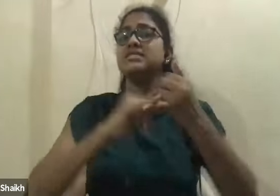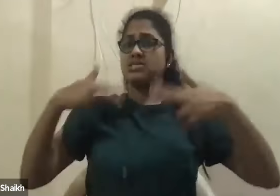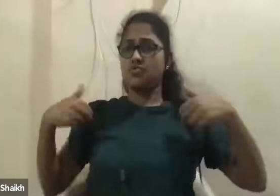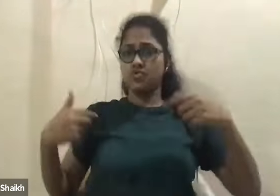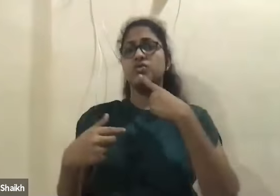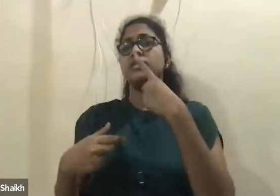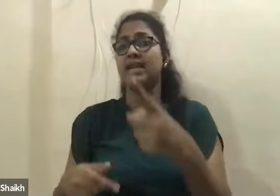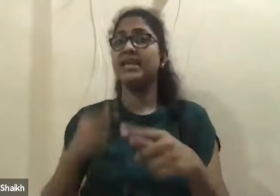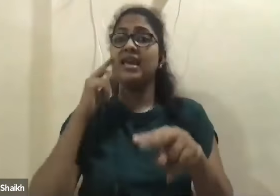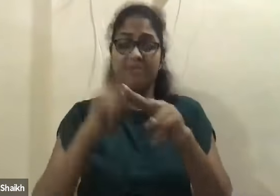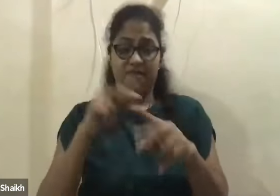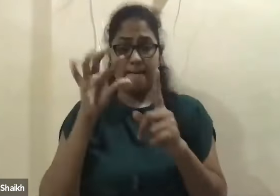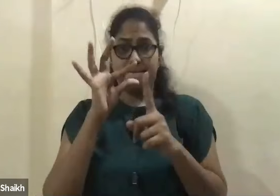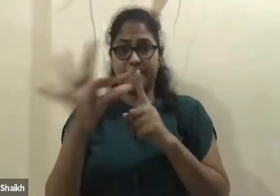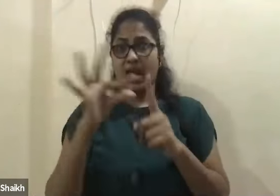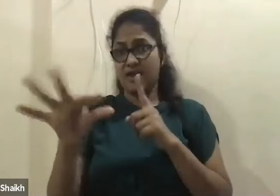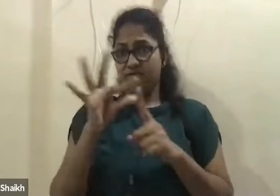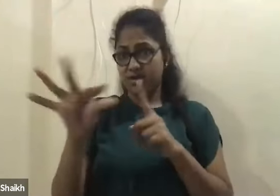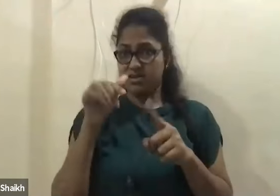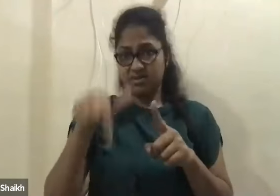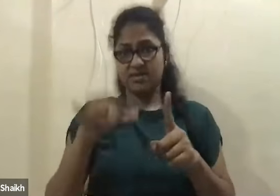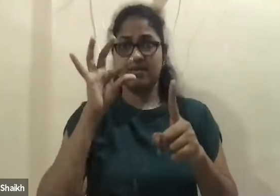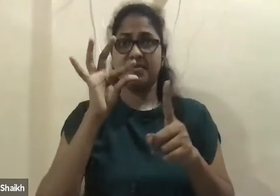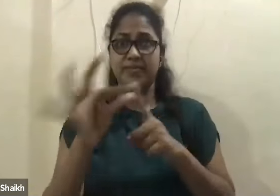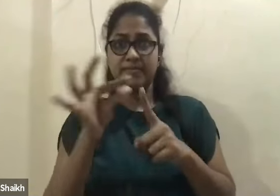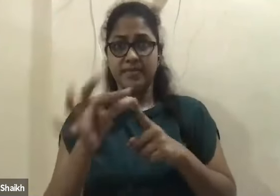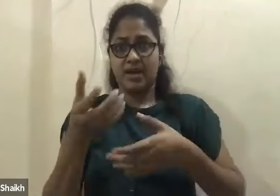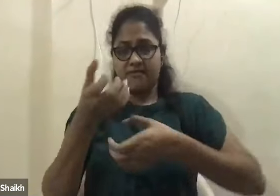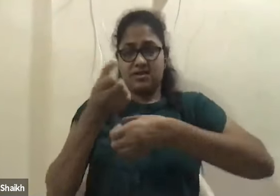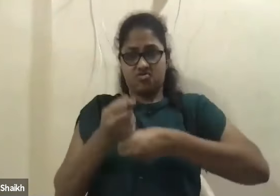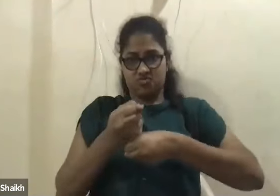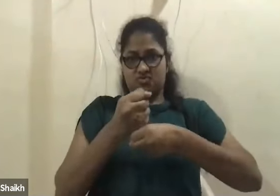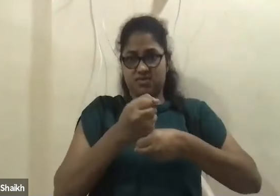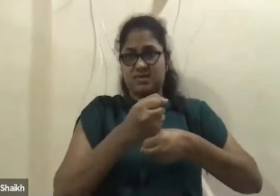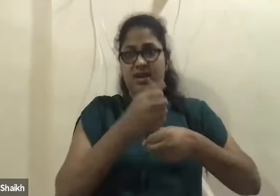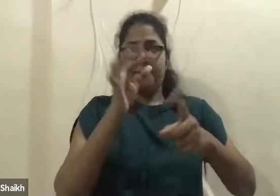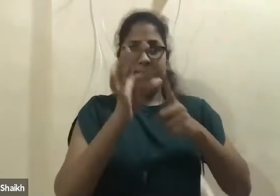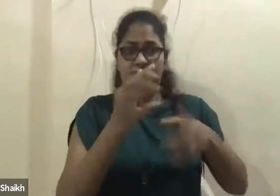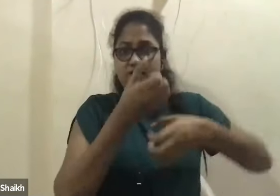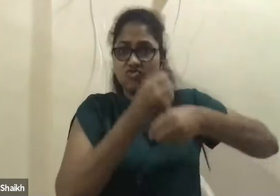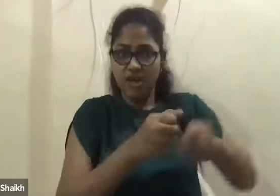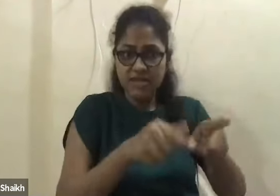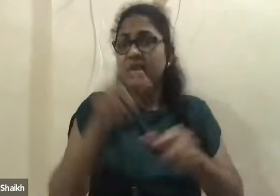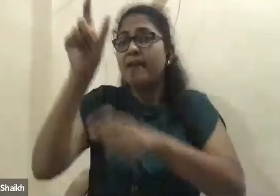private trust, you don't really have all those issues that public trust has. So that's not a